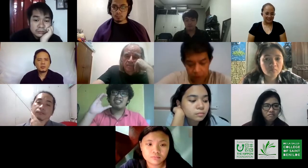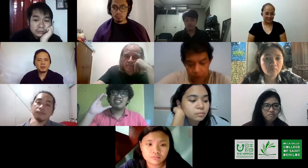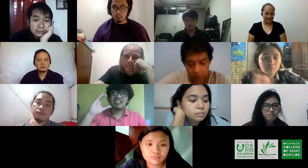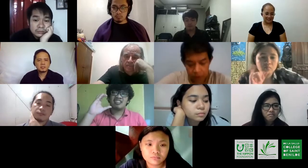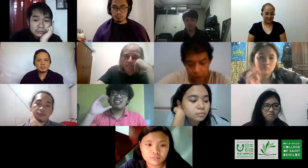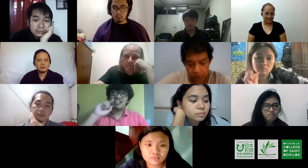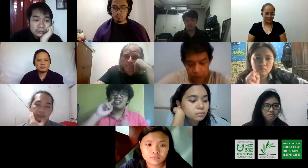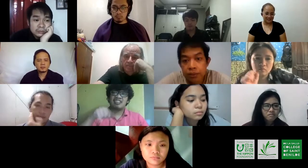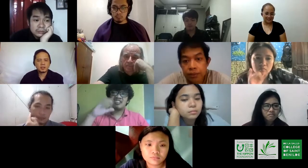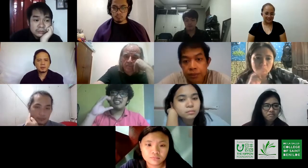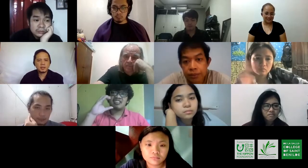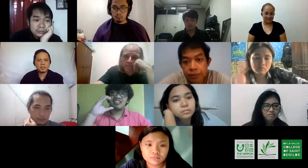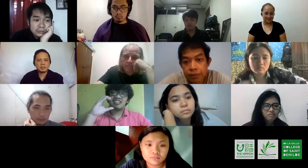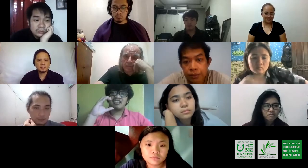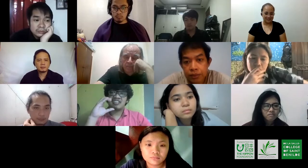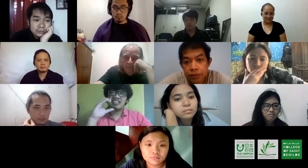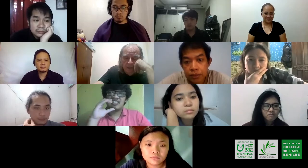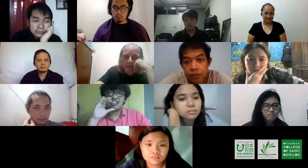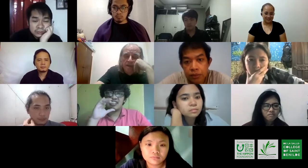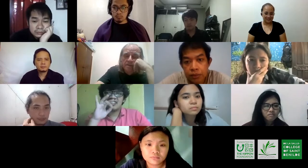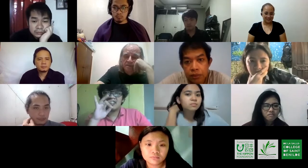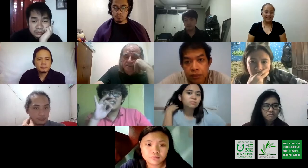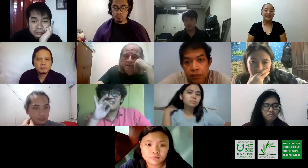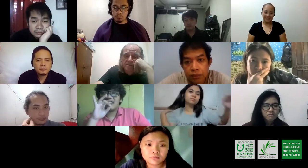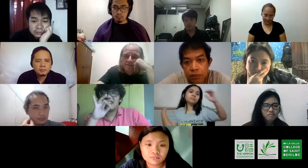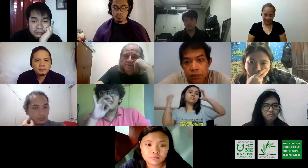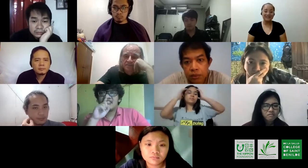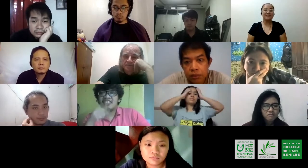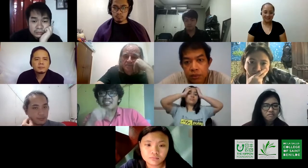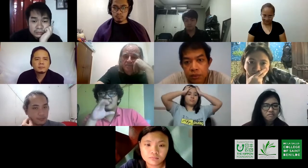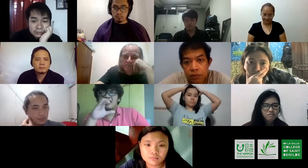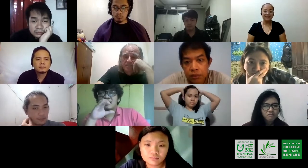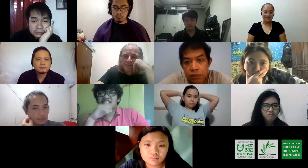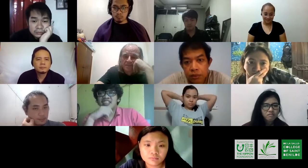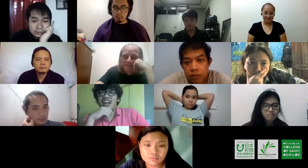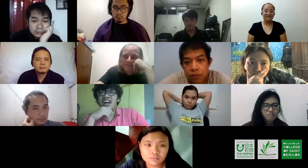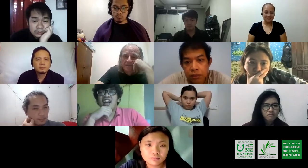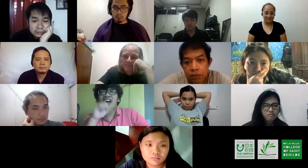So the answer is C for Solomon Island. Yes, yes.